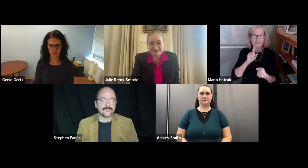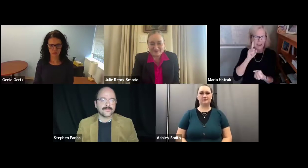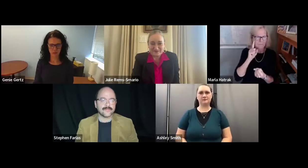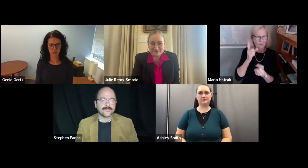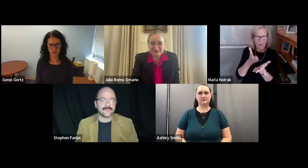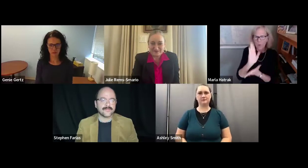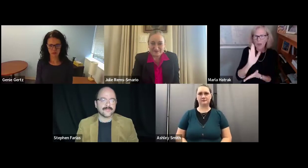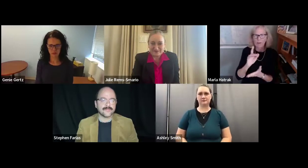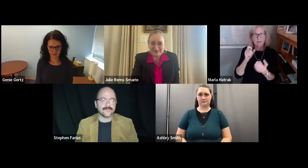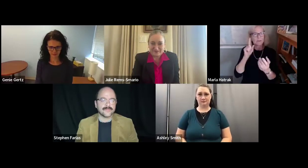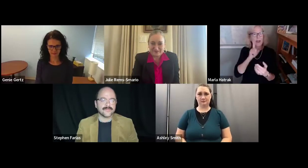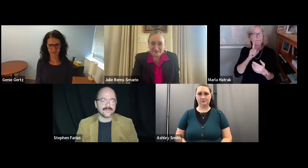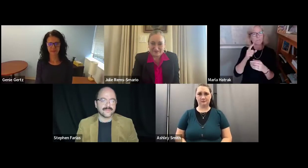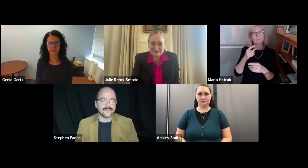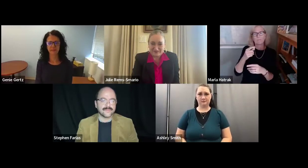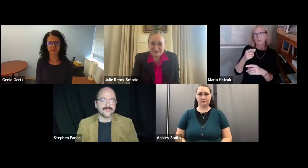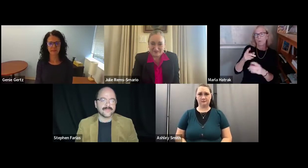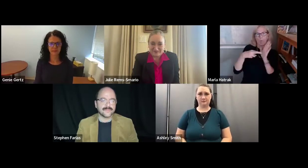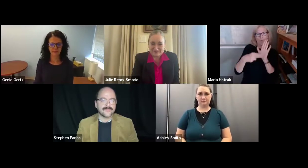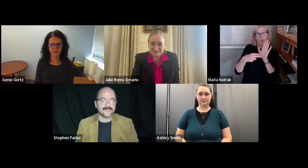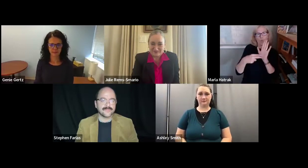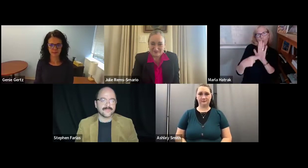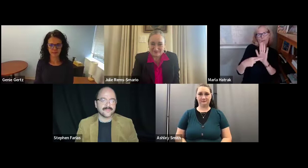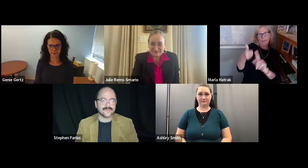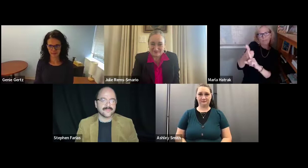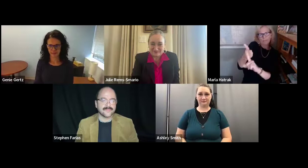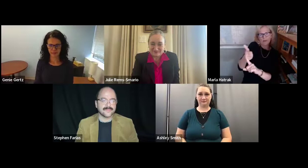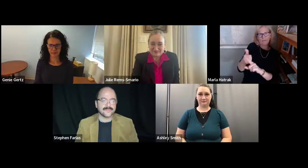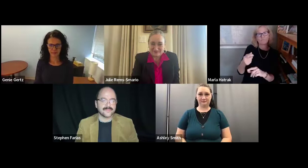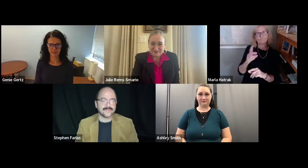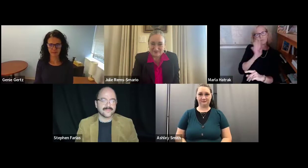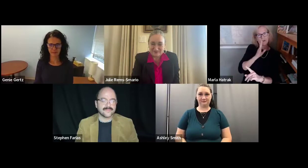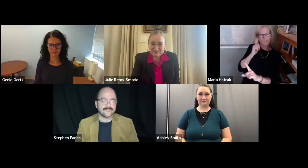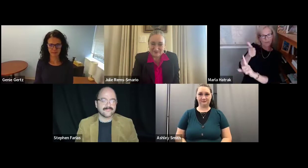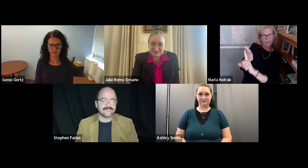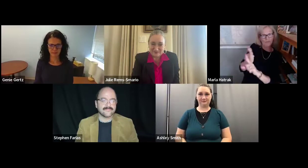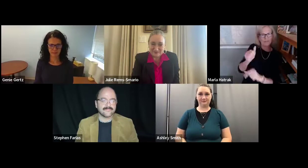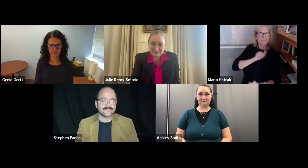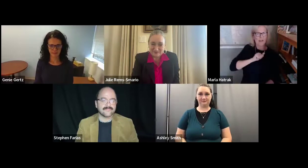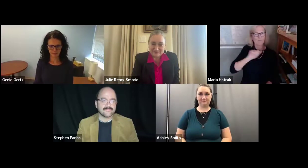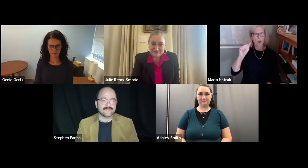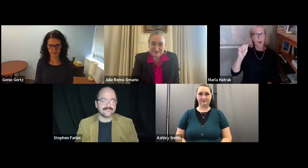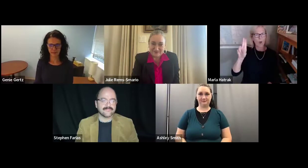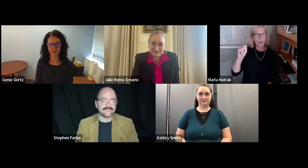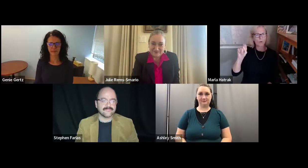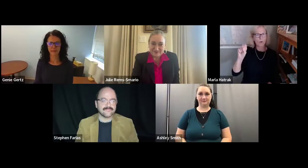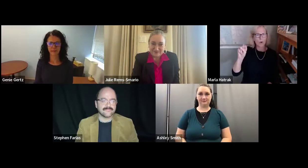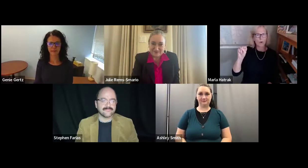strongly advocating for ASL and the rights of people who are sign language users so that they could be represented as an